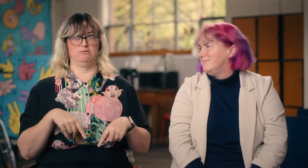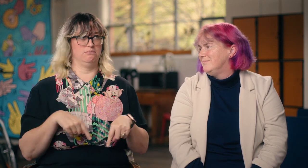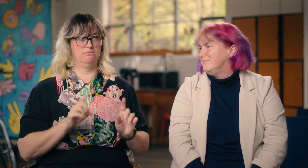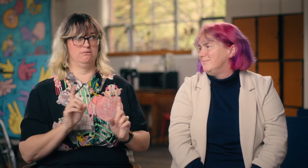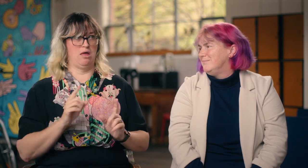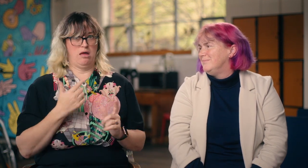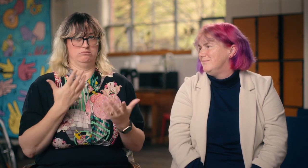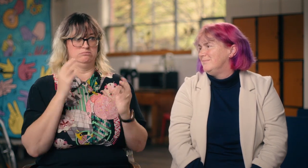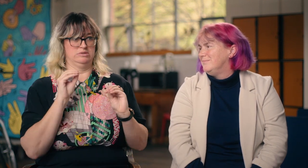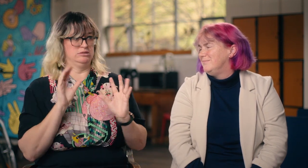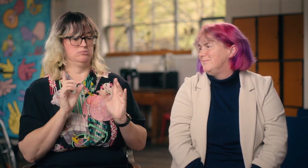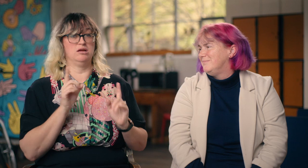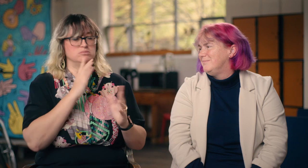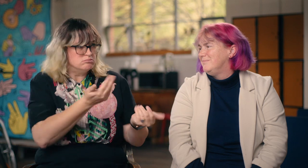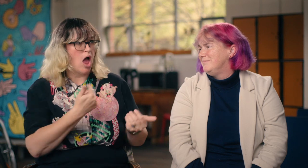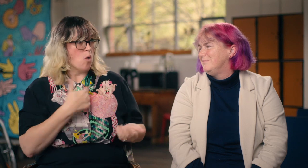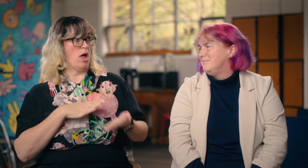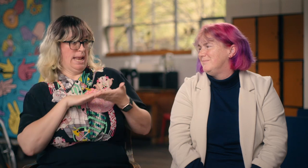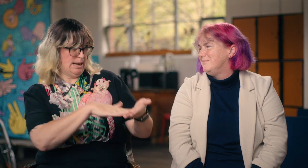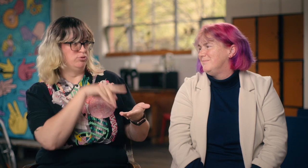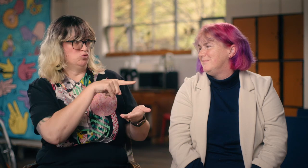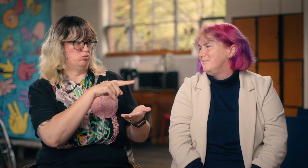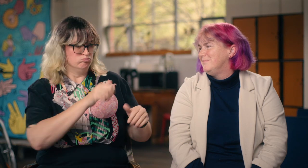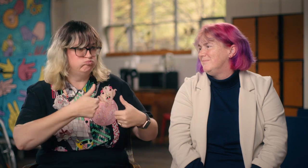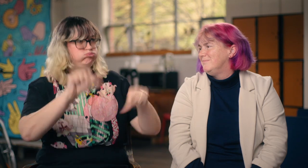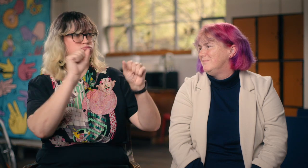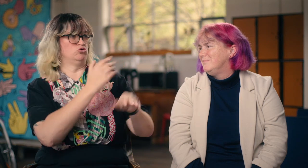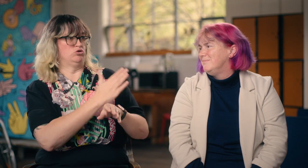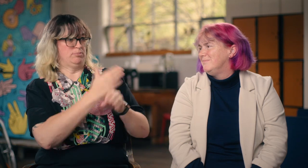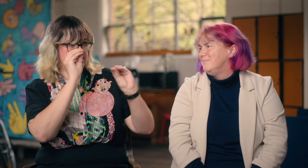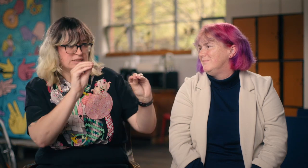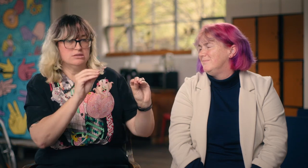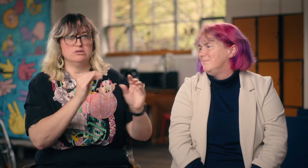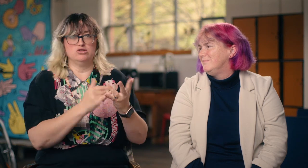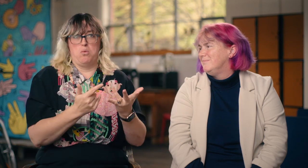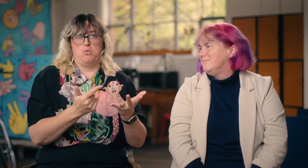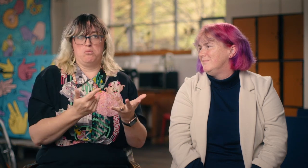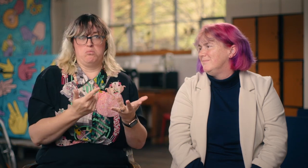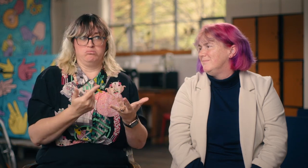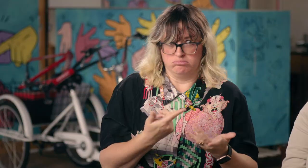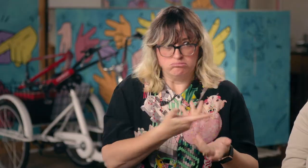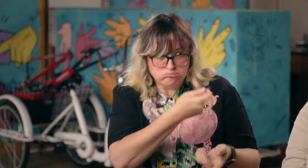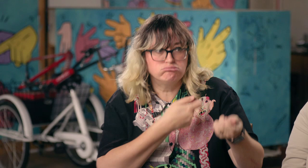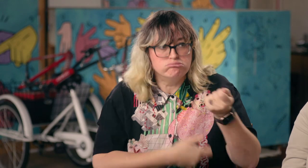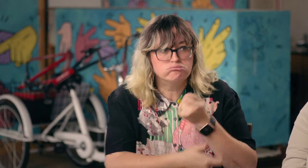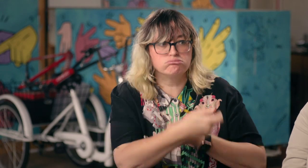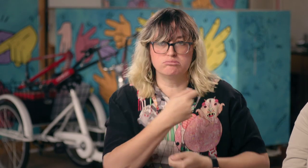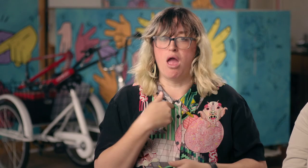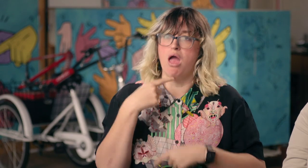at first. I wasn't really sure what to say. And she said to me, I really want to help you succeed in your career as a teacher. She took the time